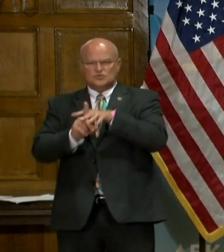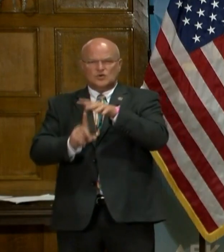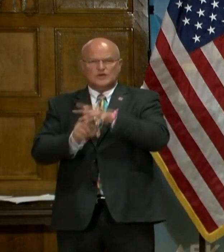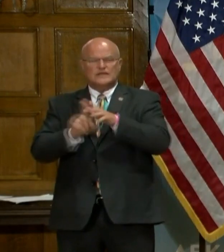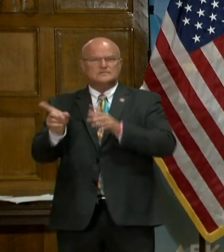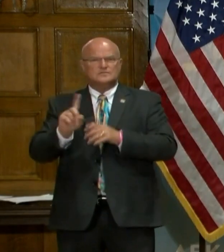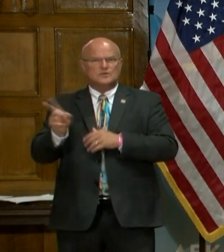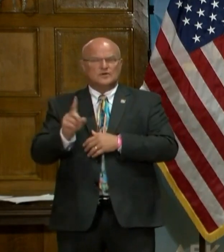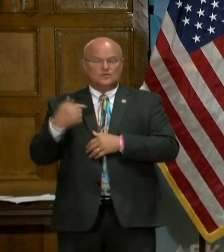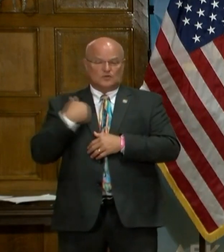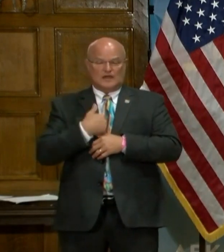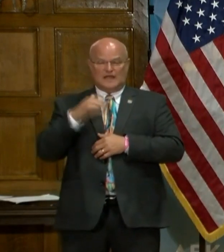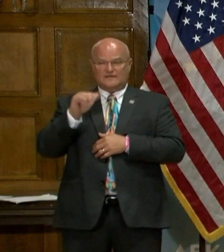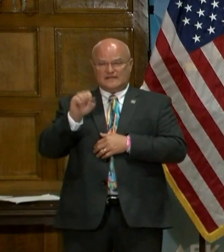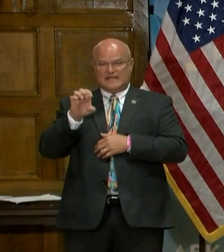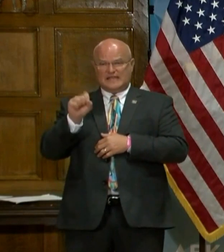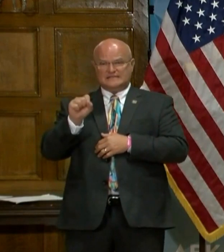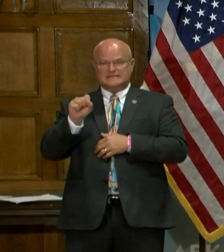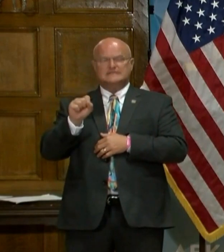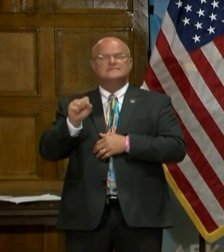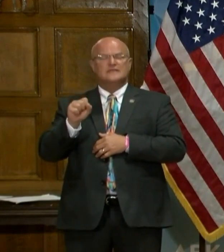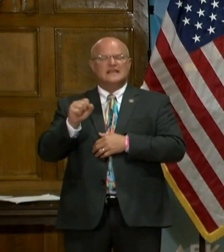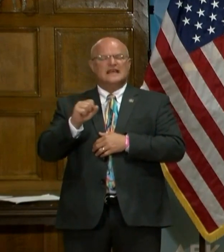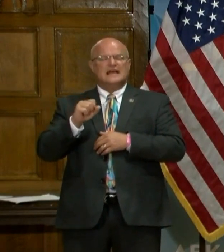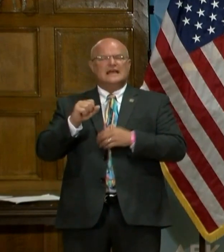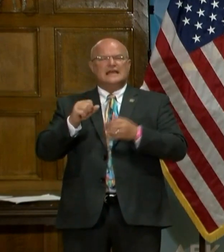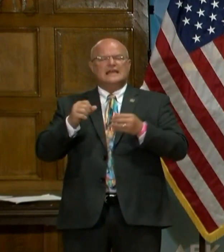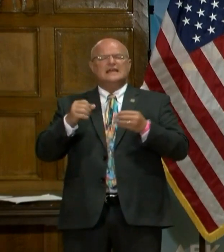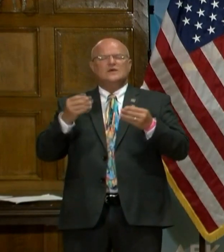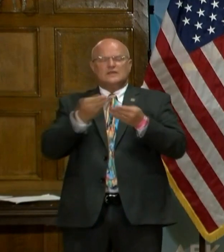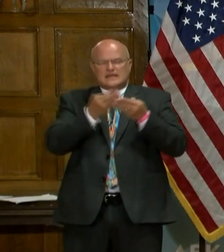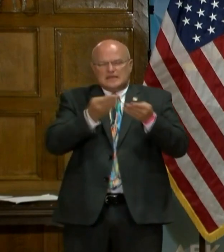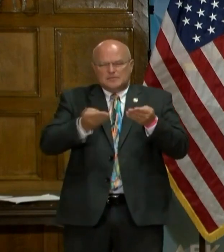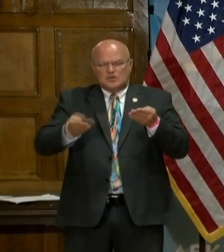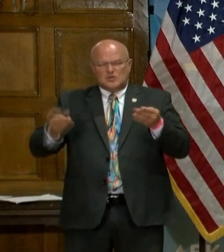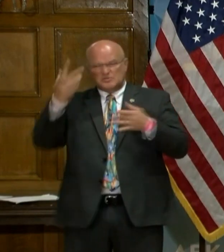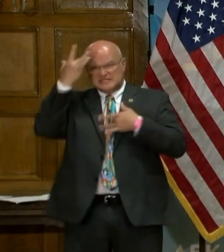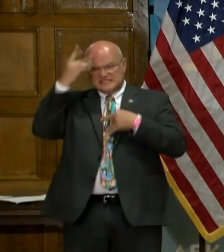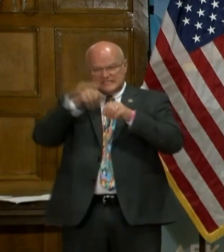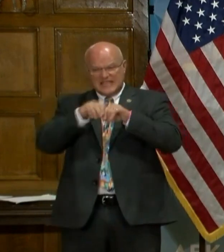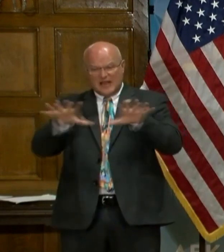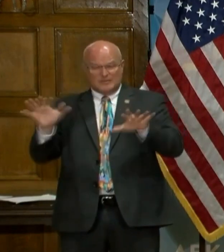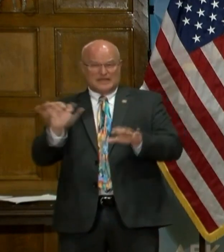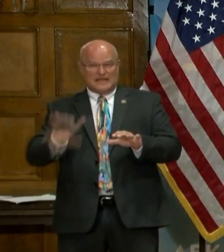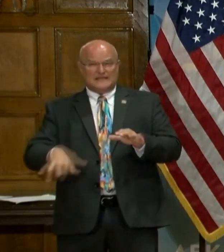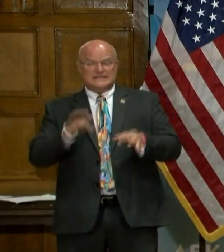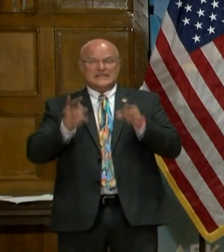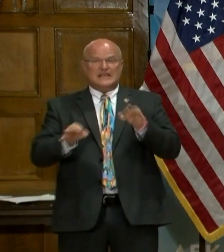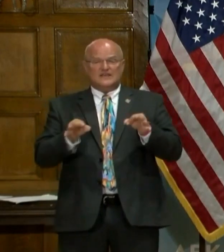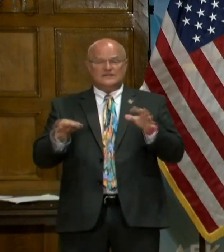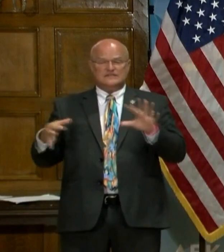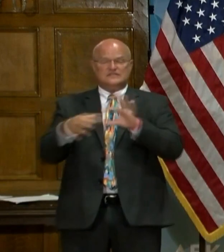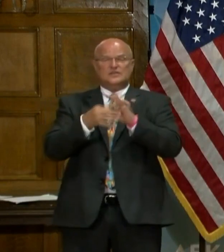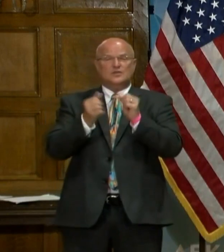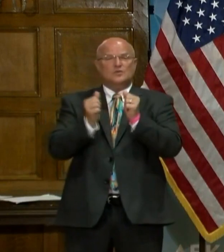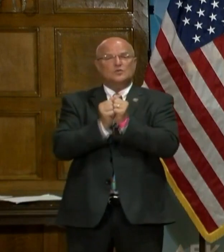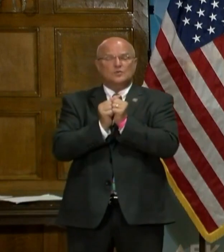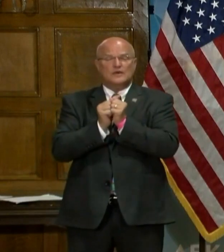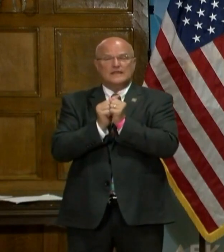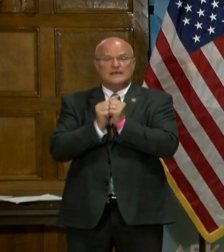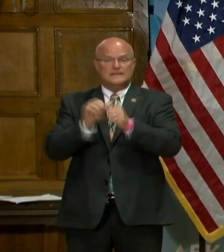us. We're having cases, typically in a communicable disease outbreak setting. If it's associated with